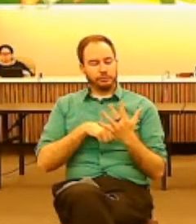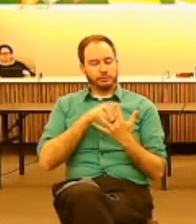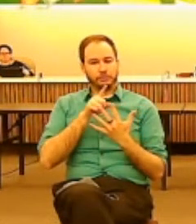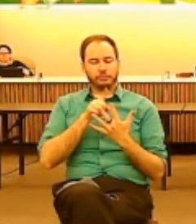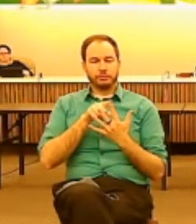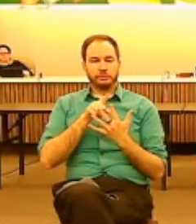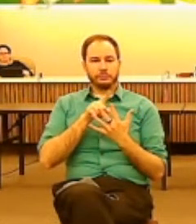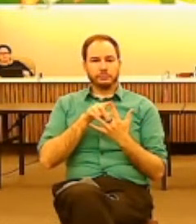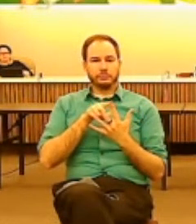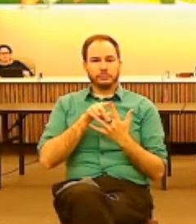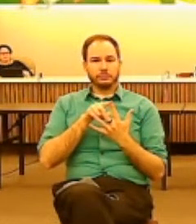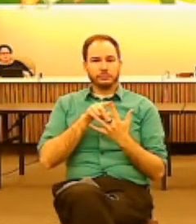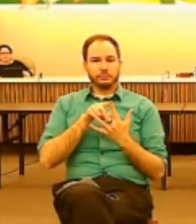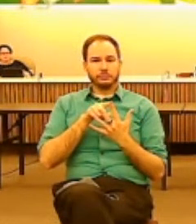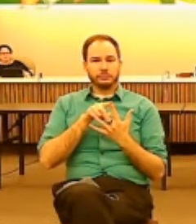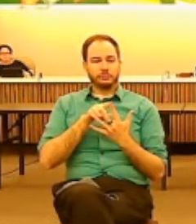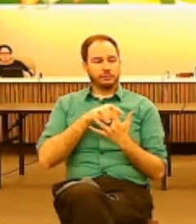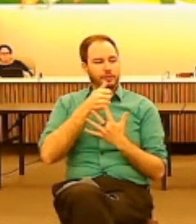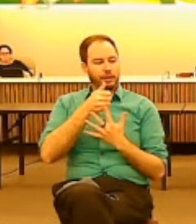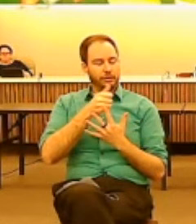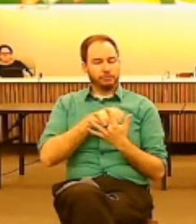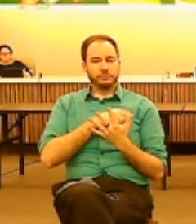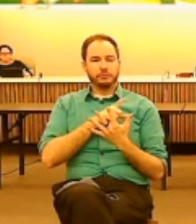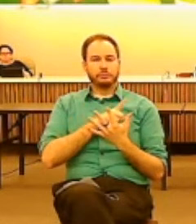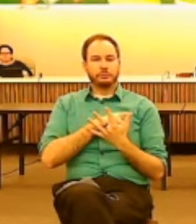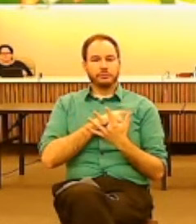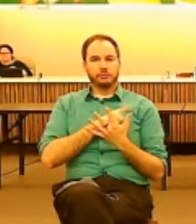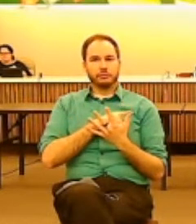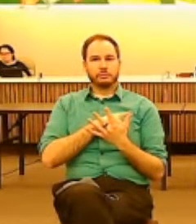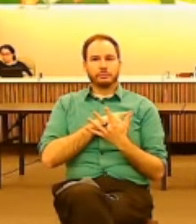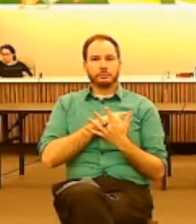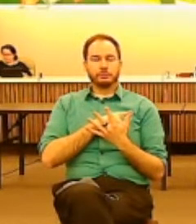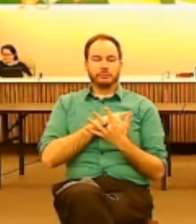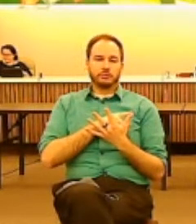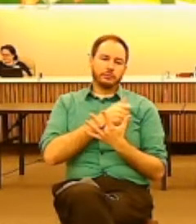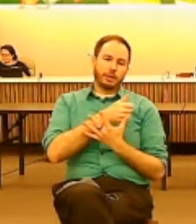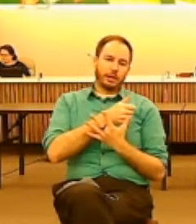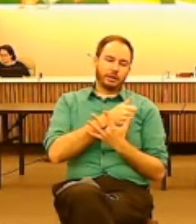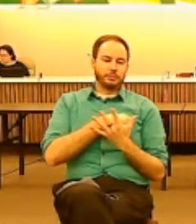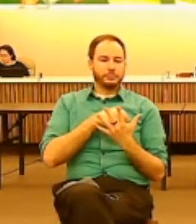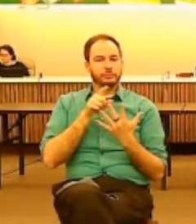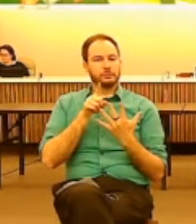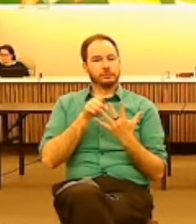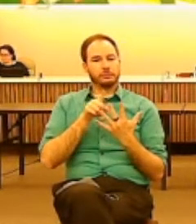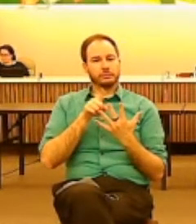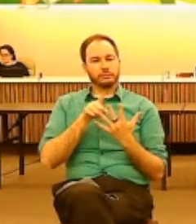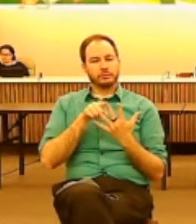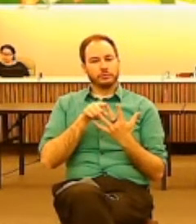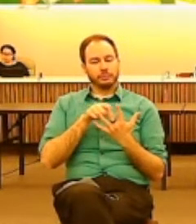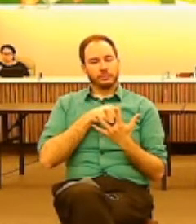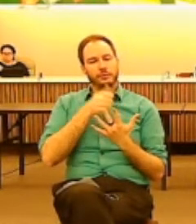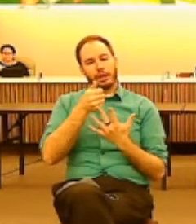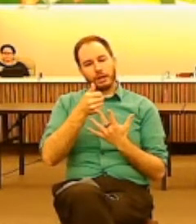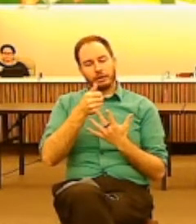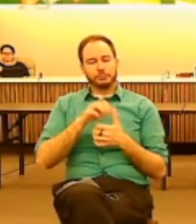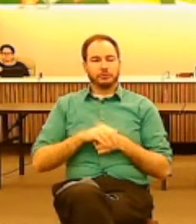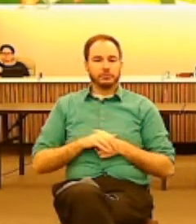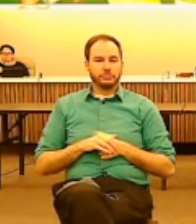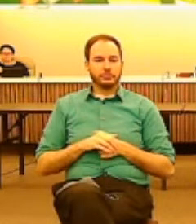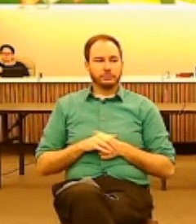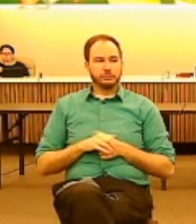Aye. Councilmember Page? Aye. Councilmember Belanca? Aye. Supervisor Schultz?